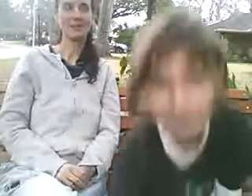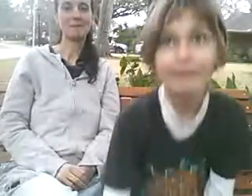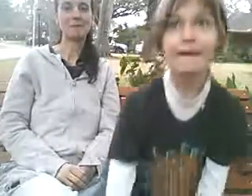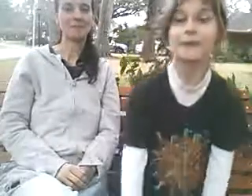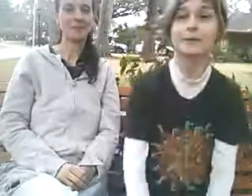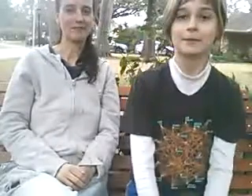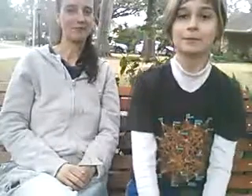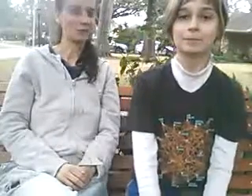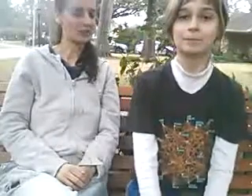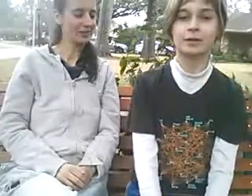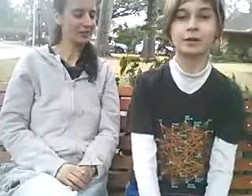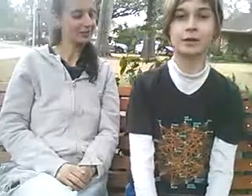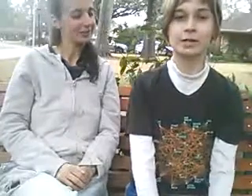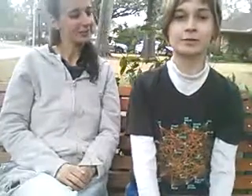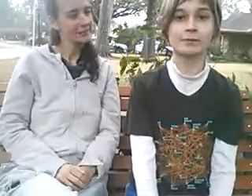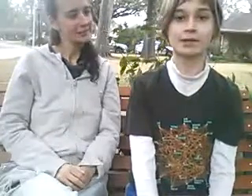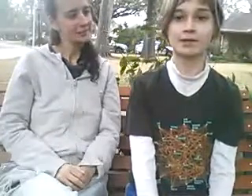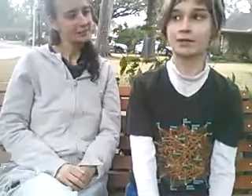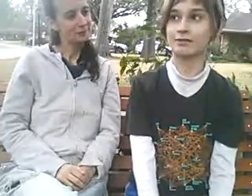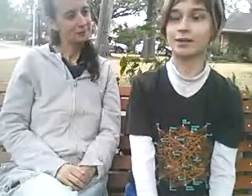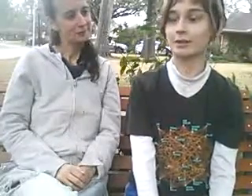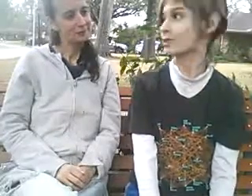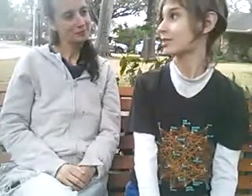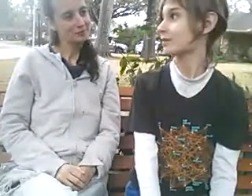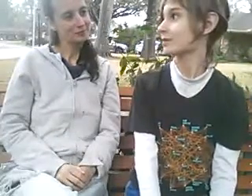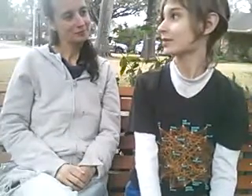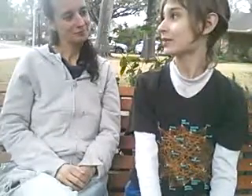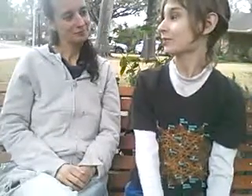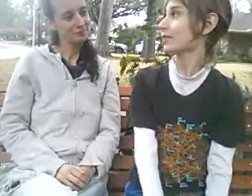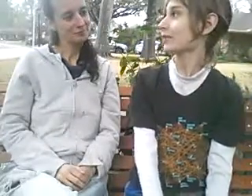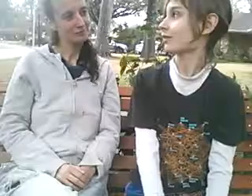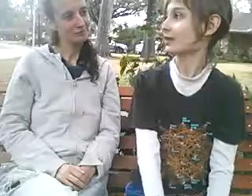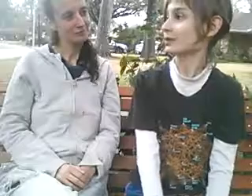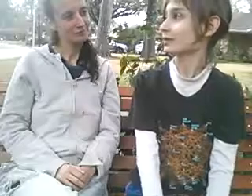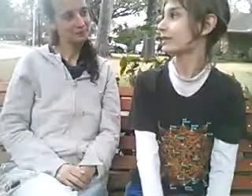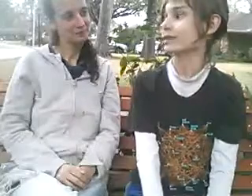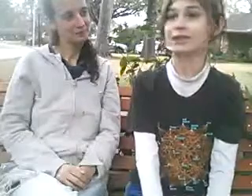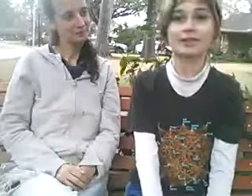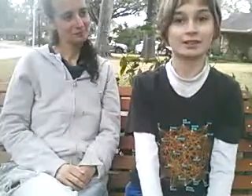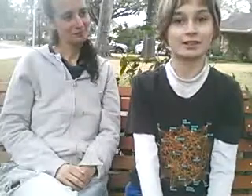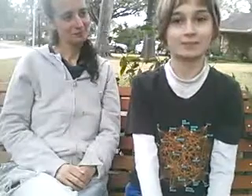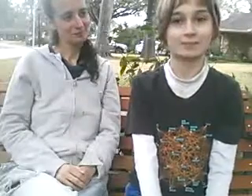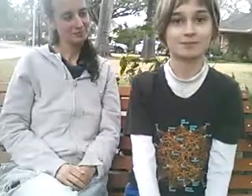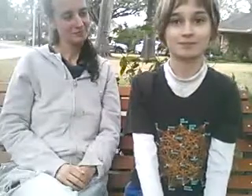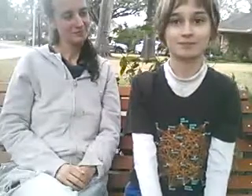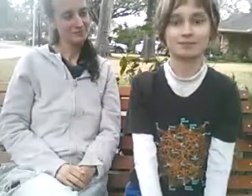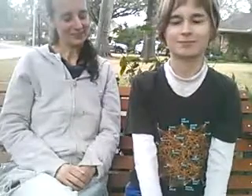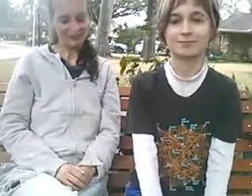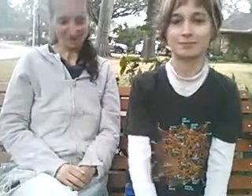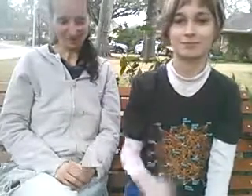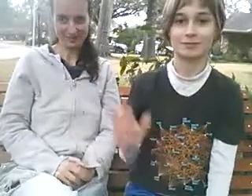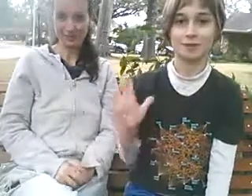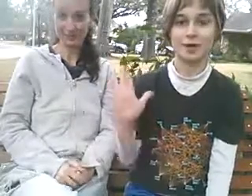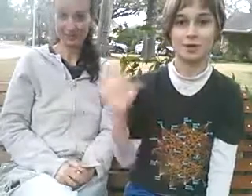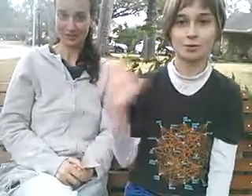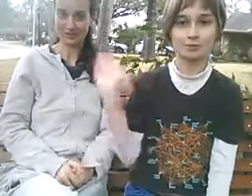later. A lot of information there. Go check out my next one of language. Speaking of languages, I'm creating a language. Yes, he's creating a new Wow. language,